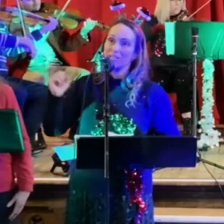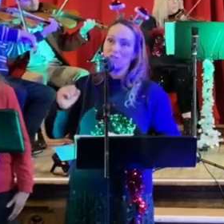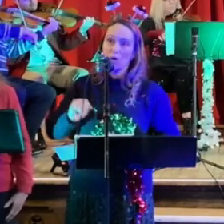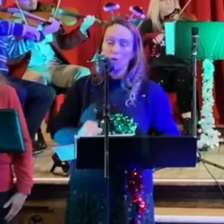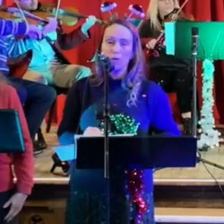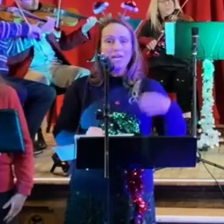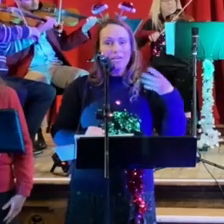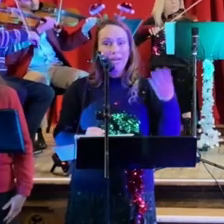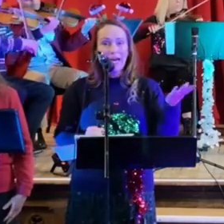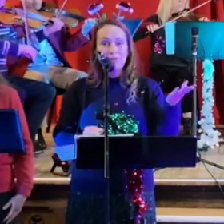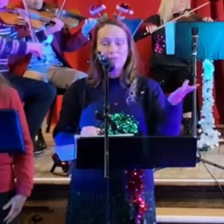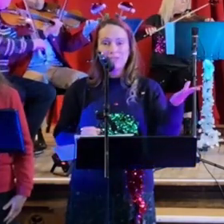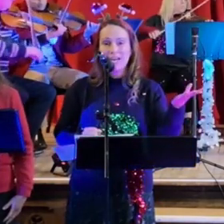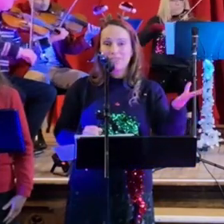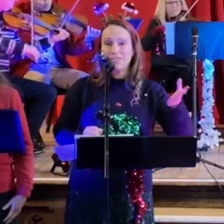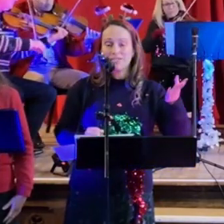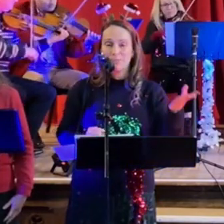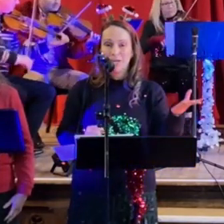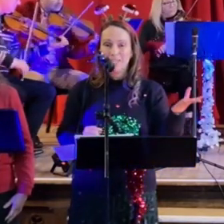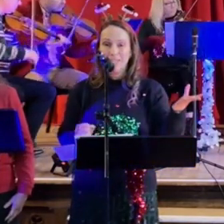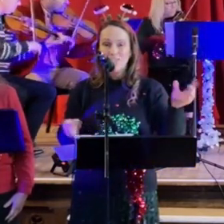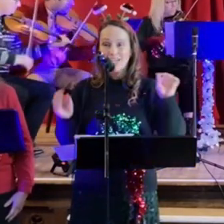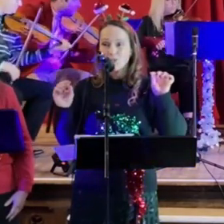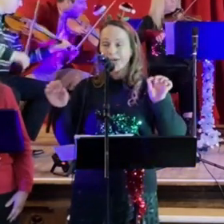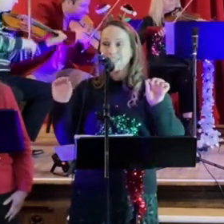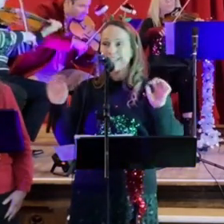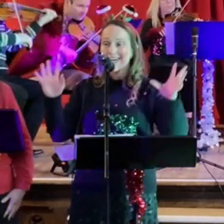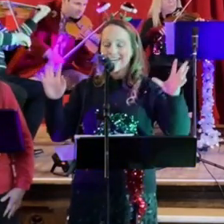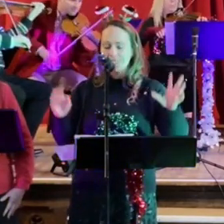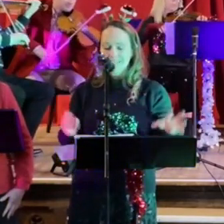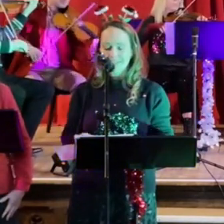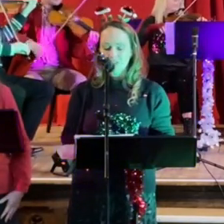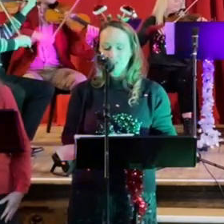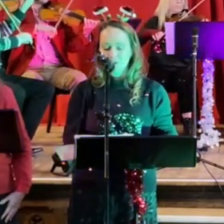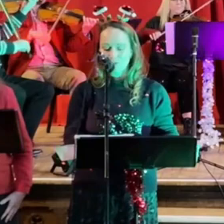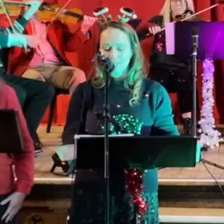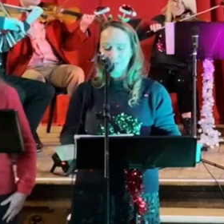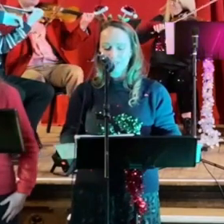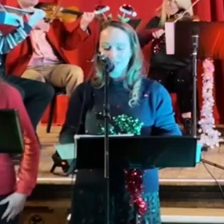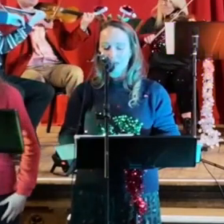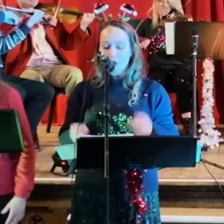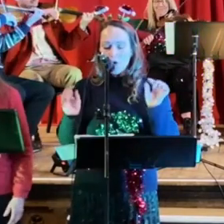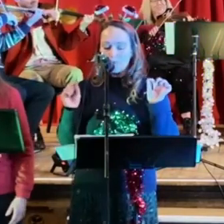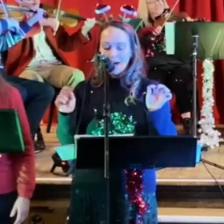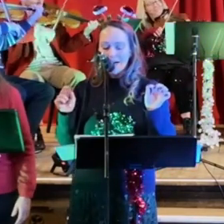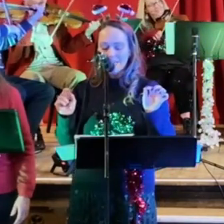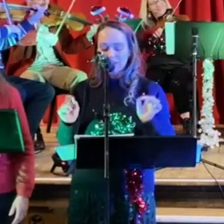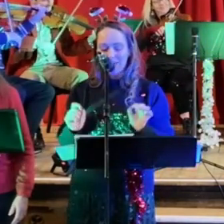window, carols at the spinach. Yes, we need a little Christmas.